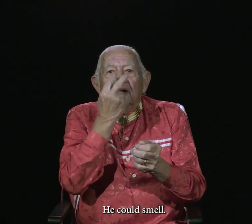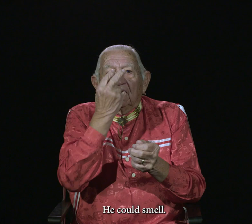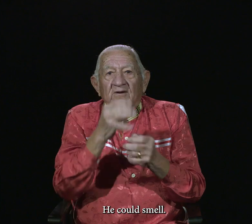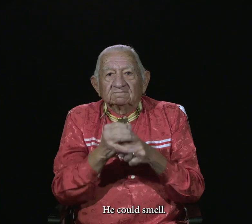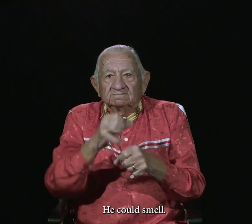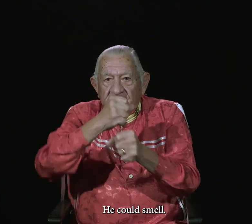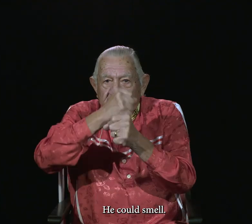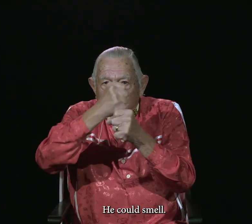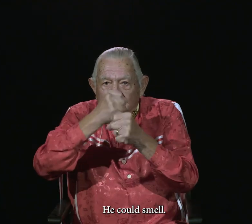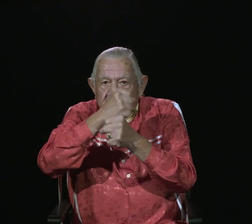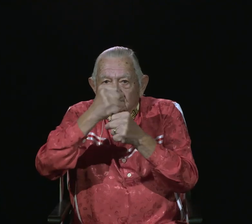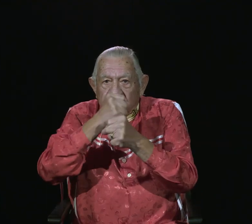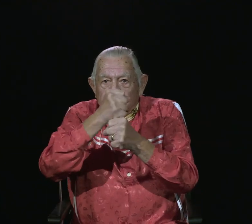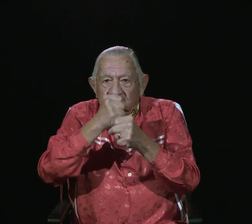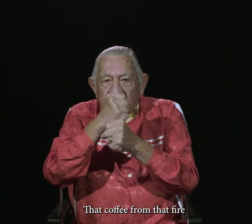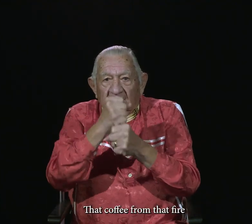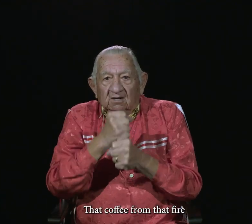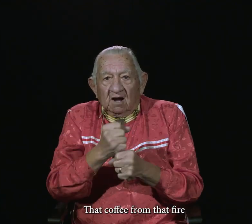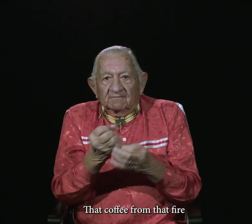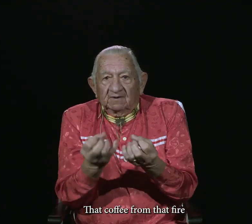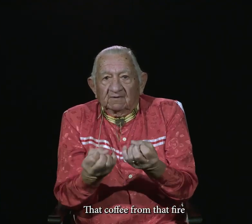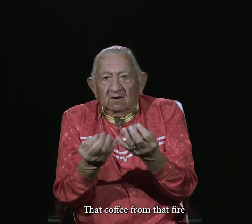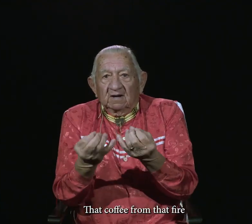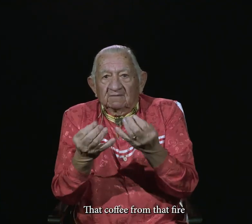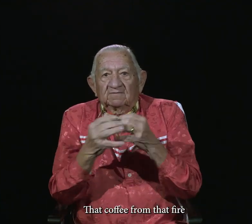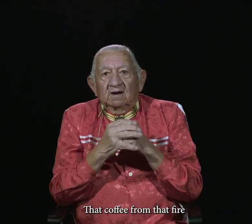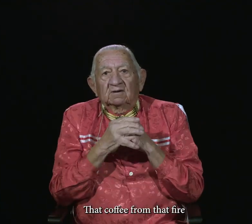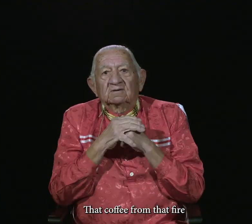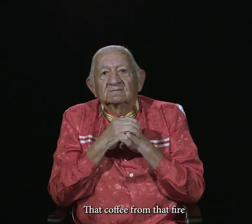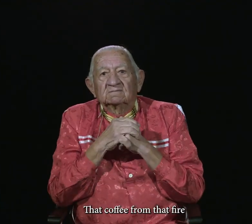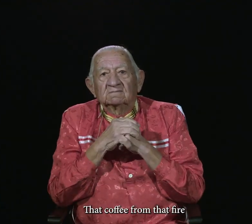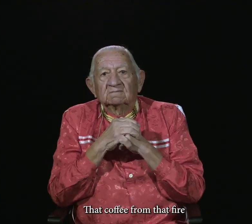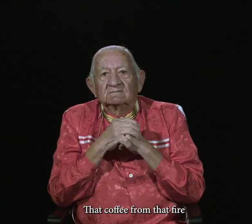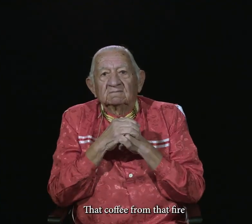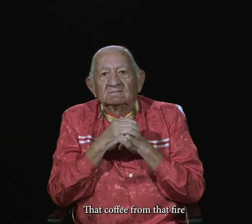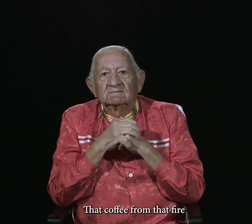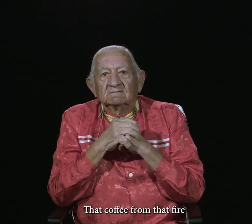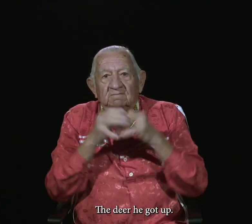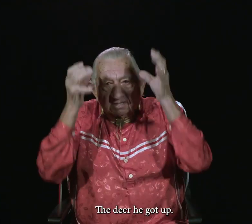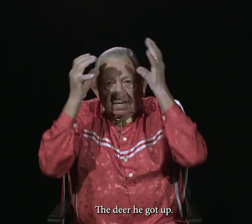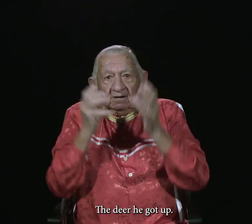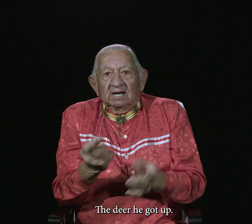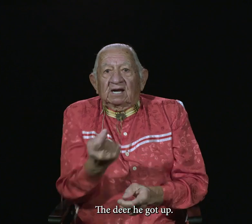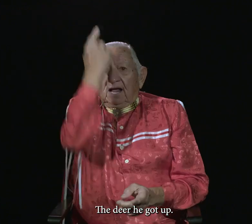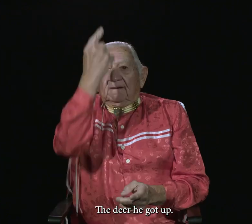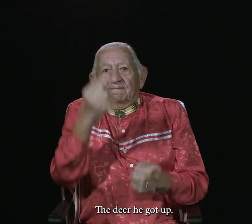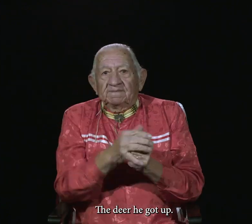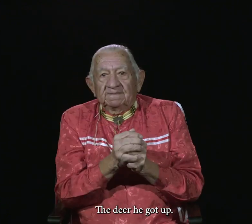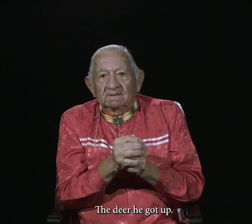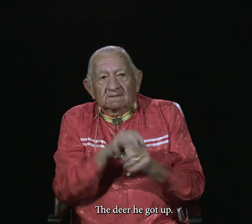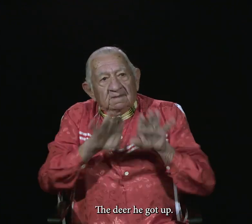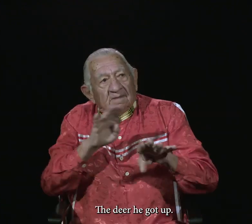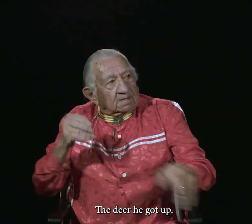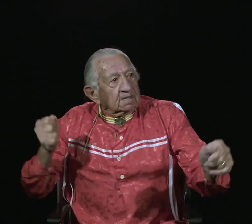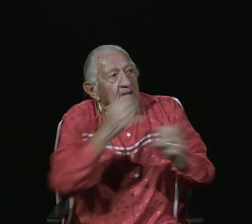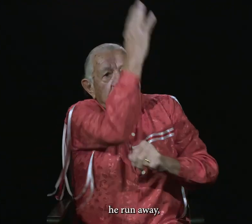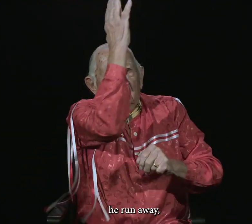smell that coffee on that fire. The deer, he got up. He ran